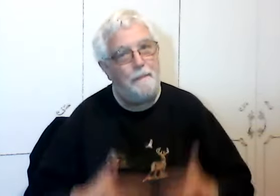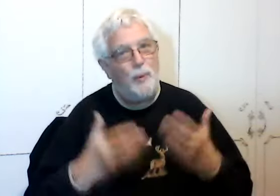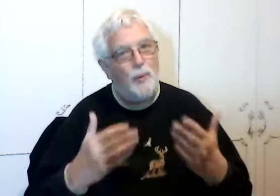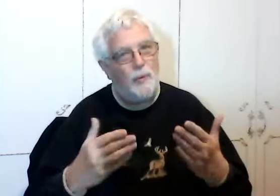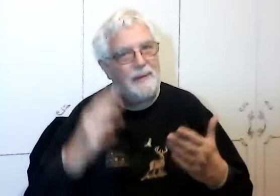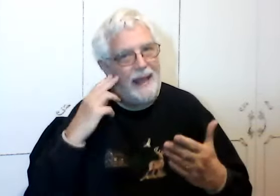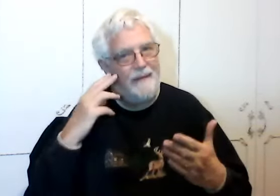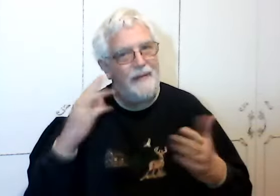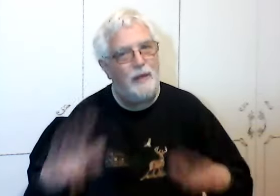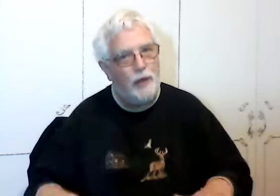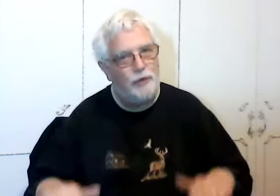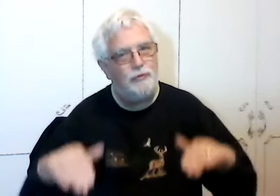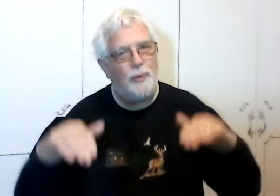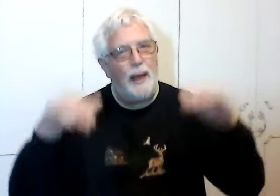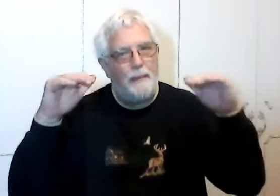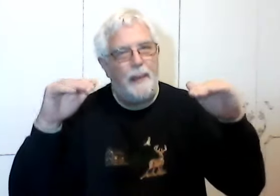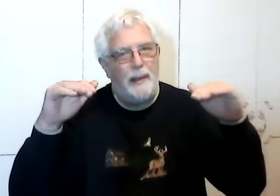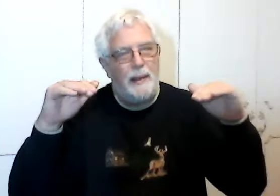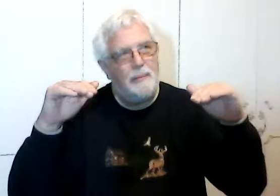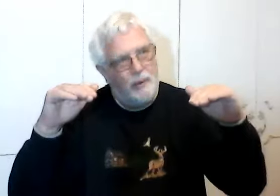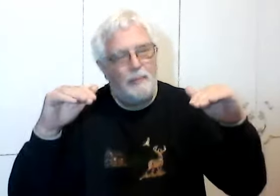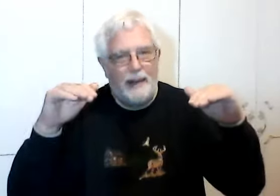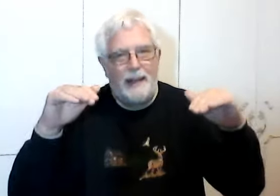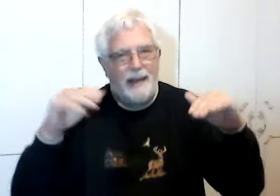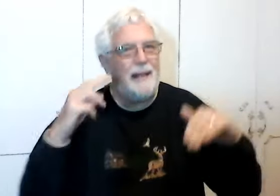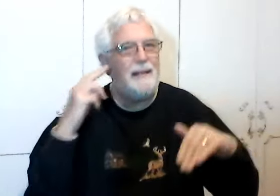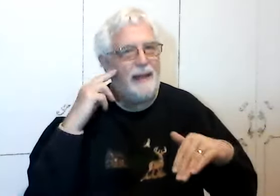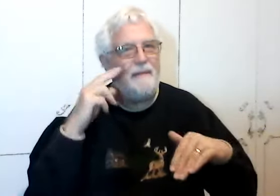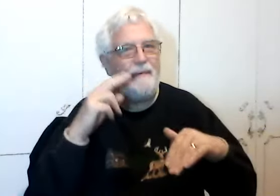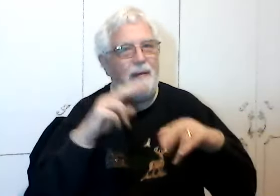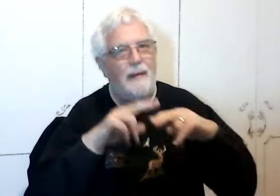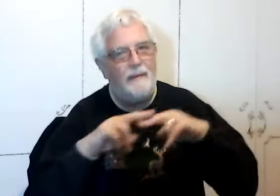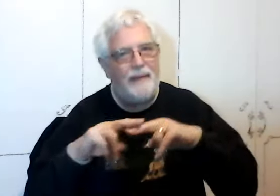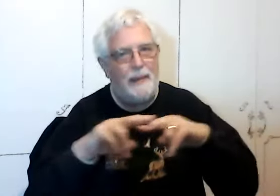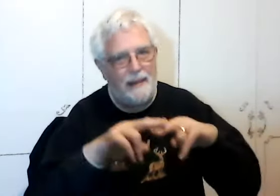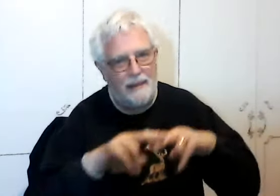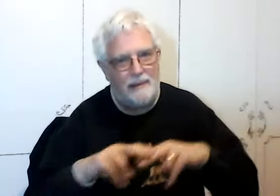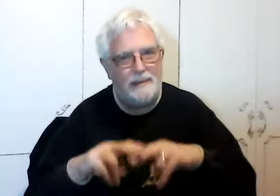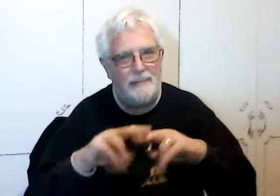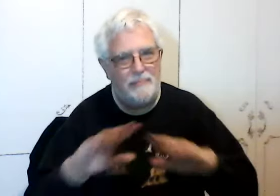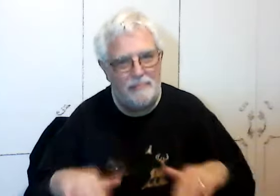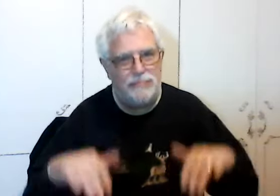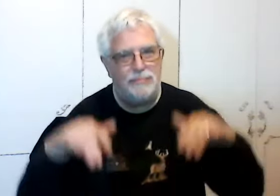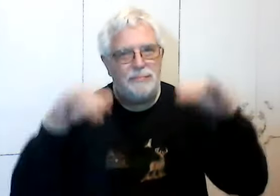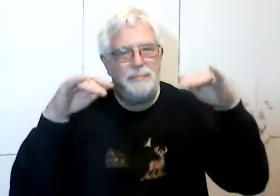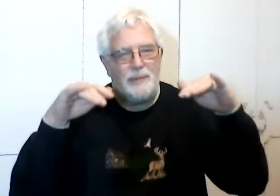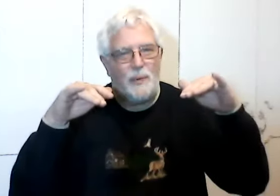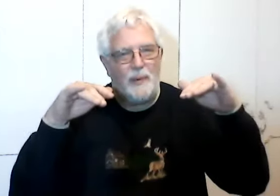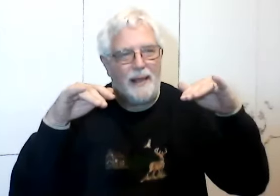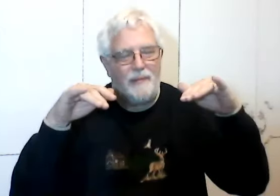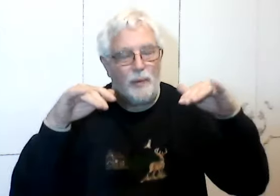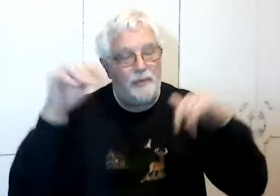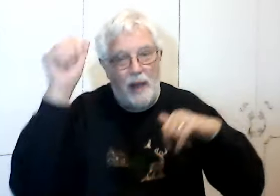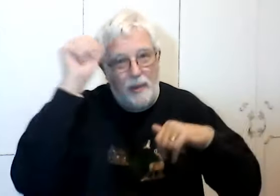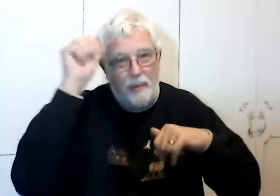born deaf and you grew up probably in a deaf family. So all your life, all you've known